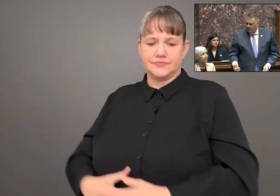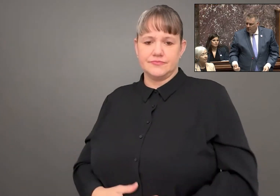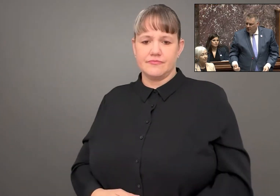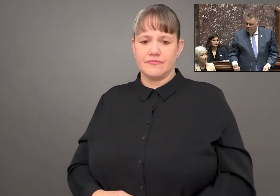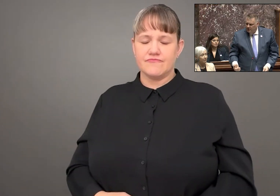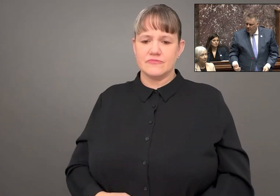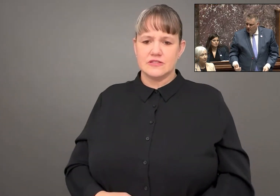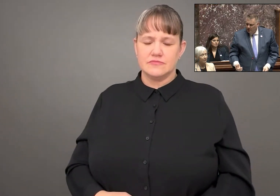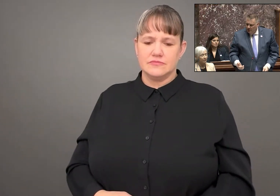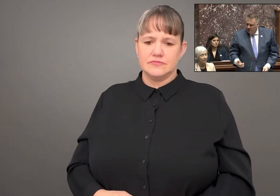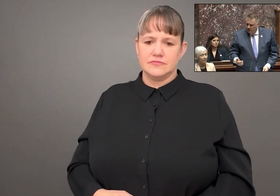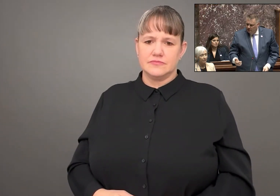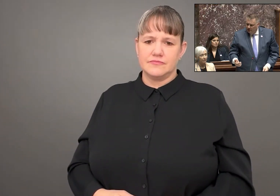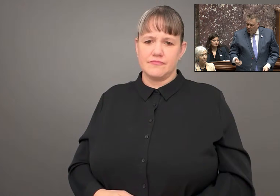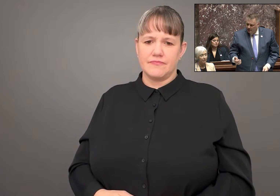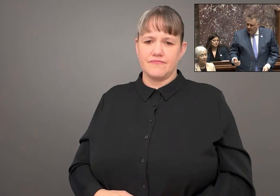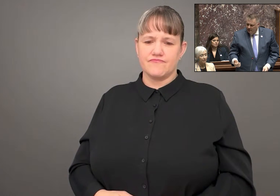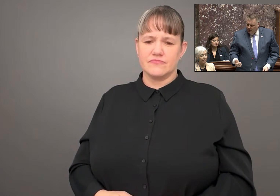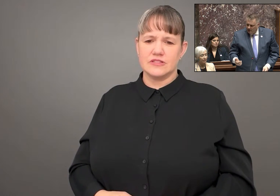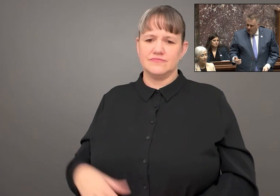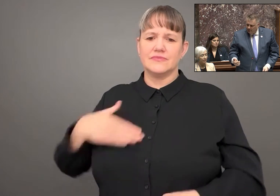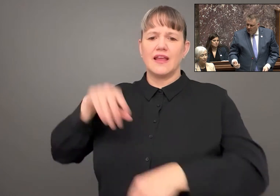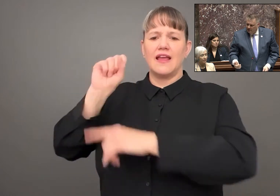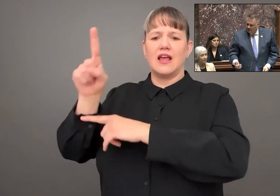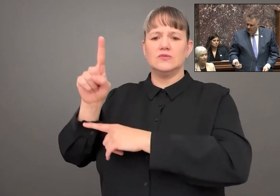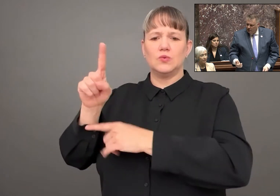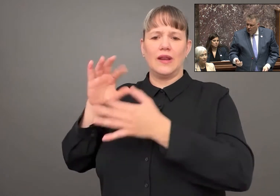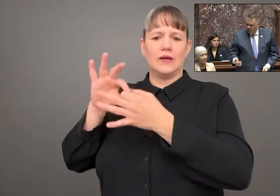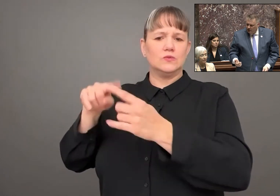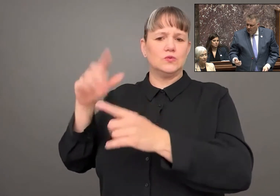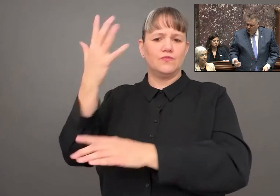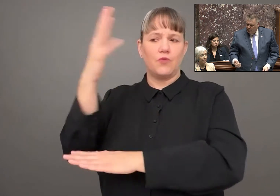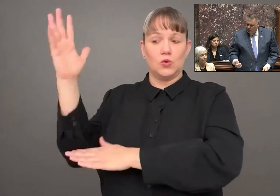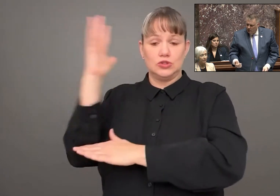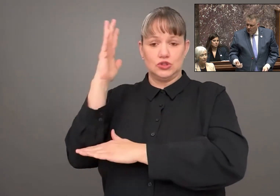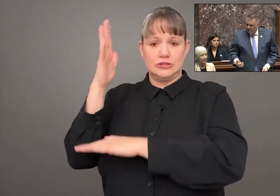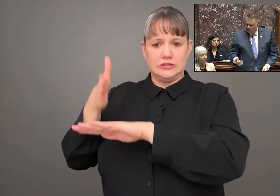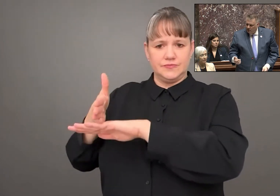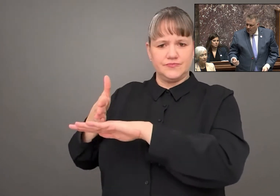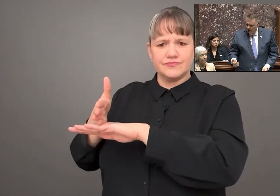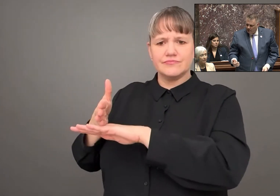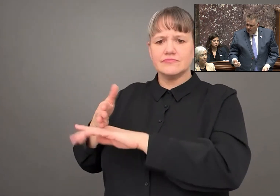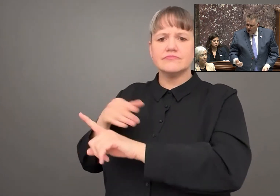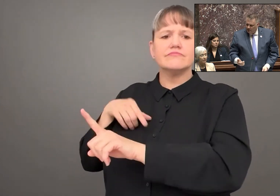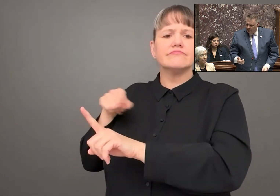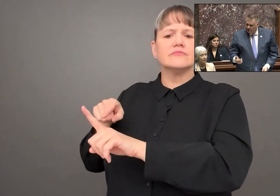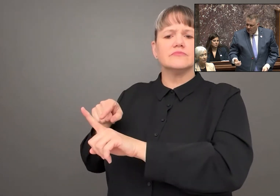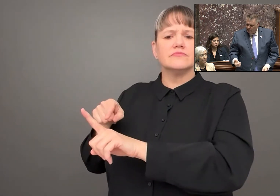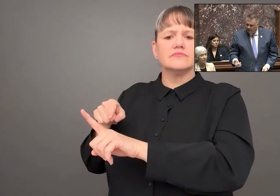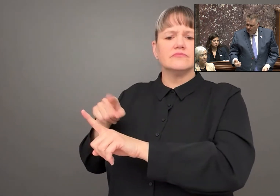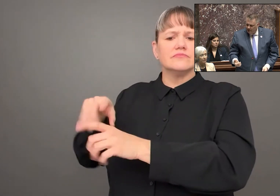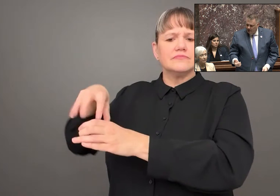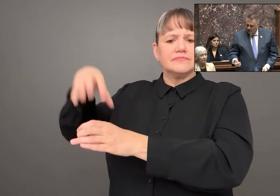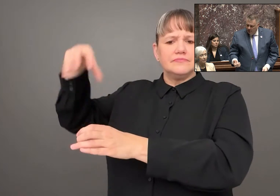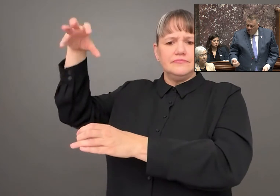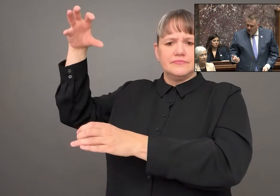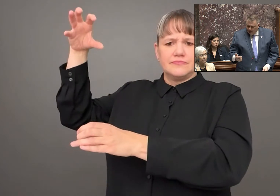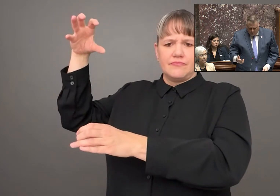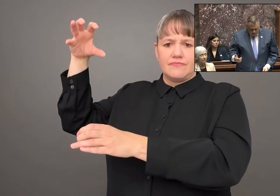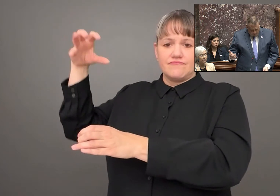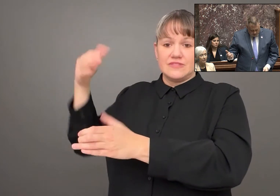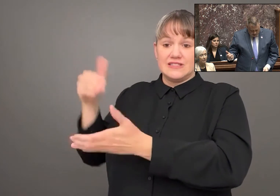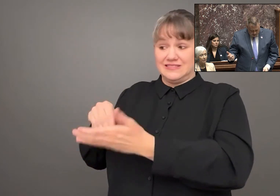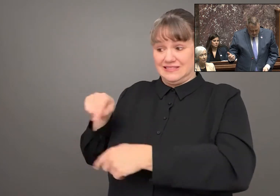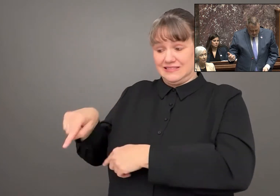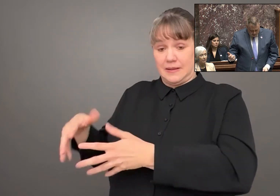very direct question about using a levy, a carbon tax levy on dirty American coal coming through our ports to try to leverage a softwood deal. The